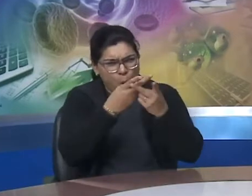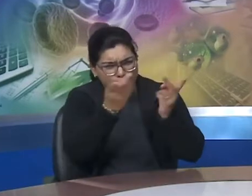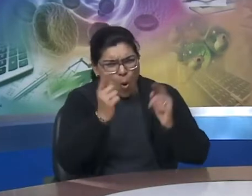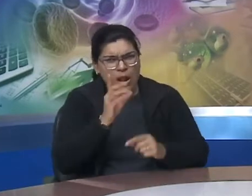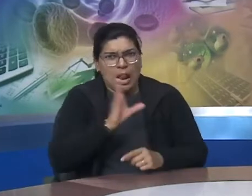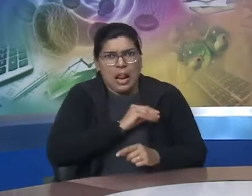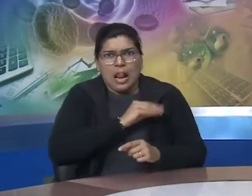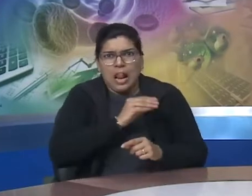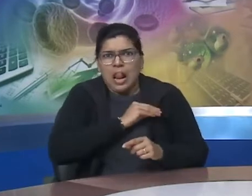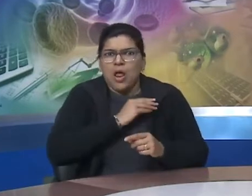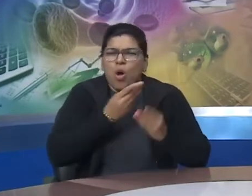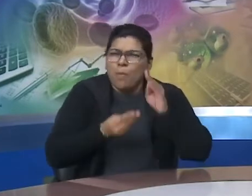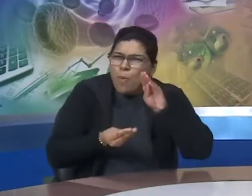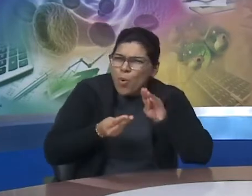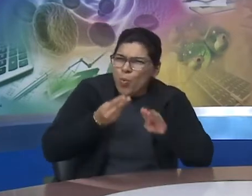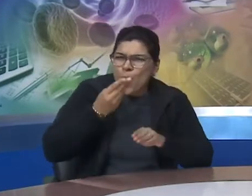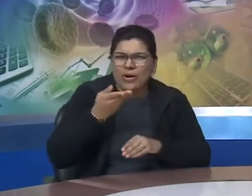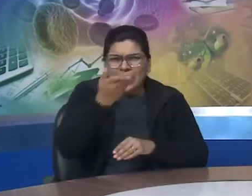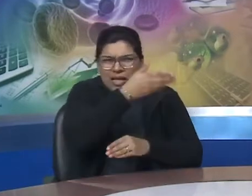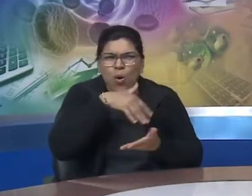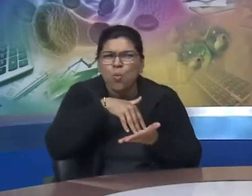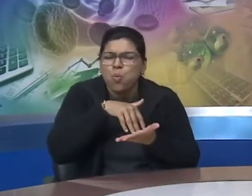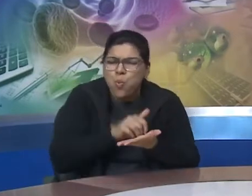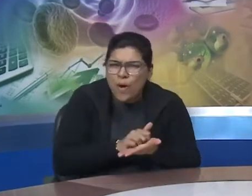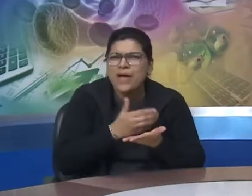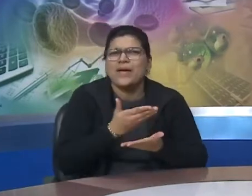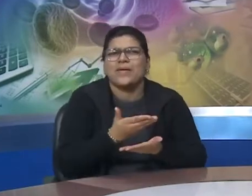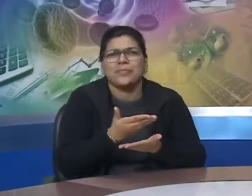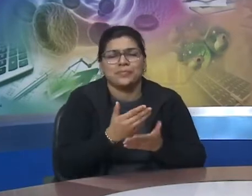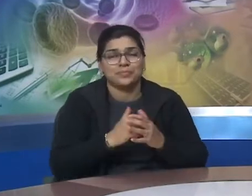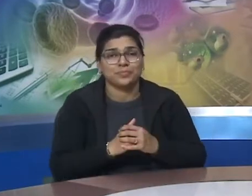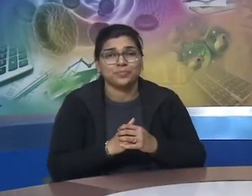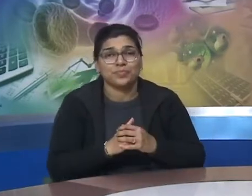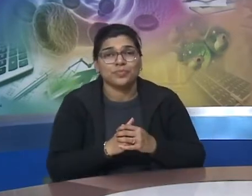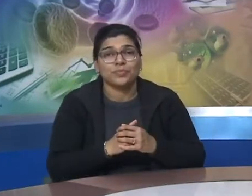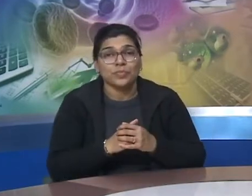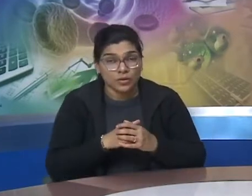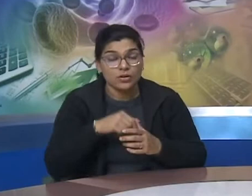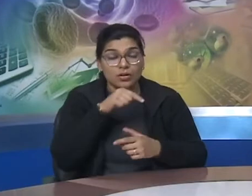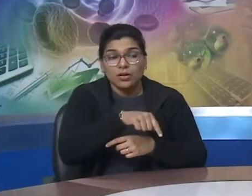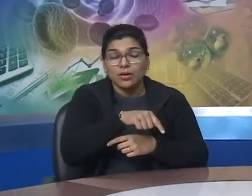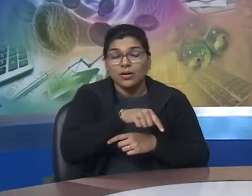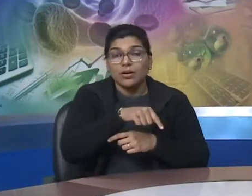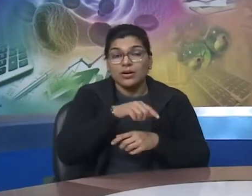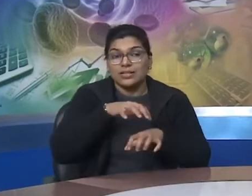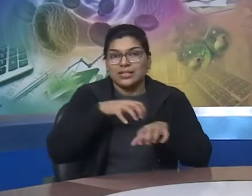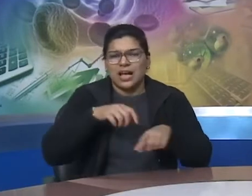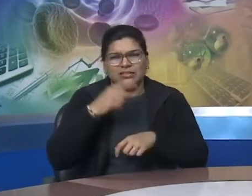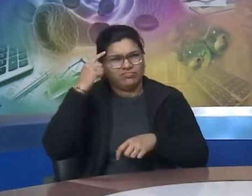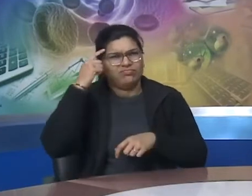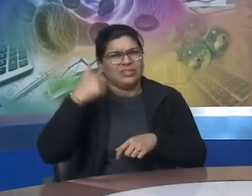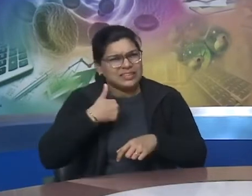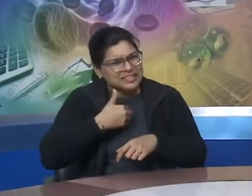is the loft in the loft must have